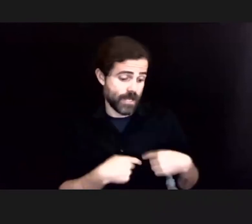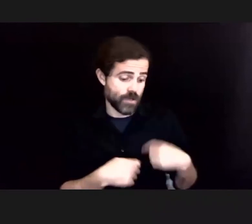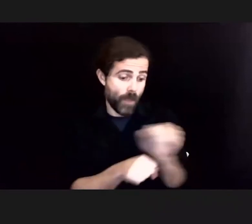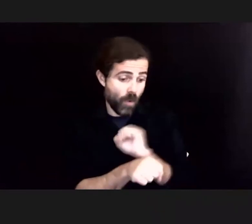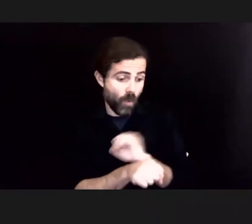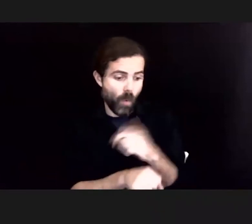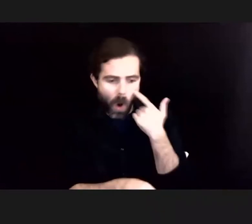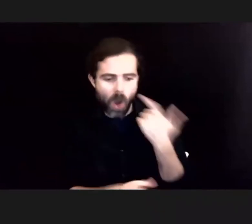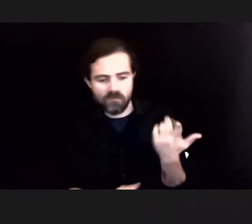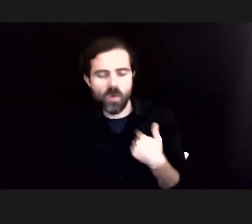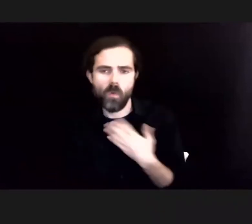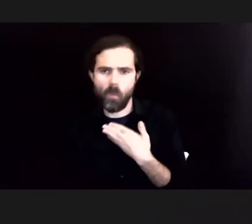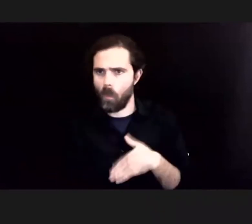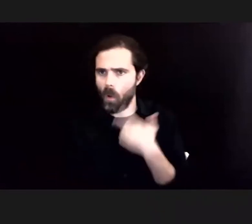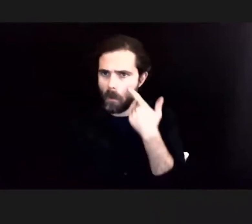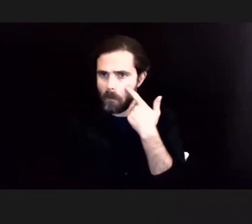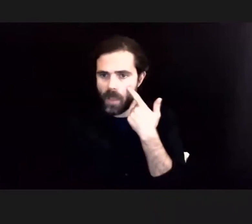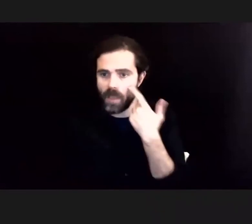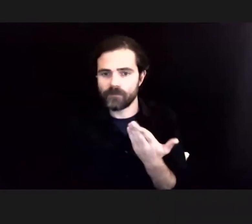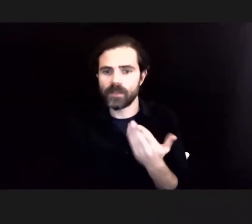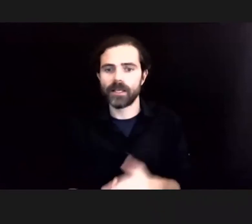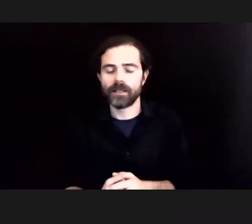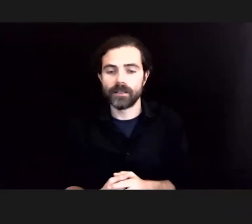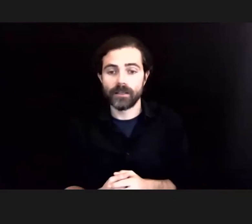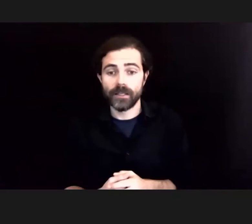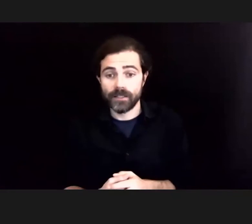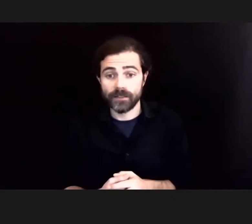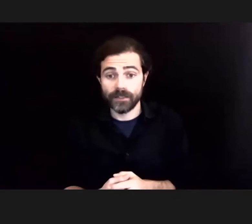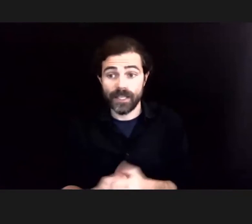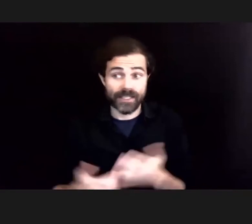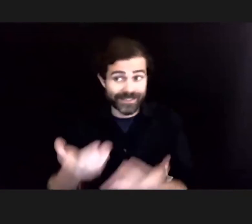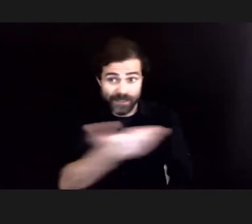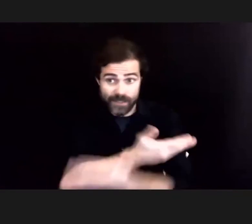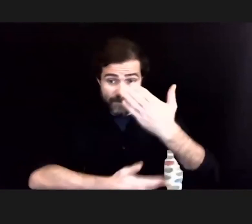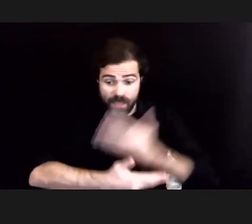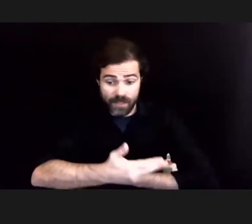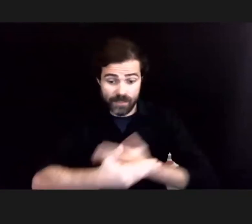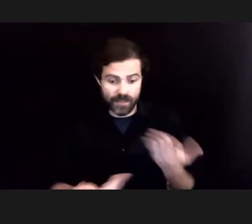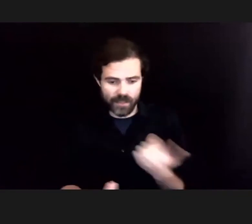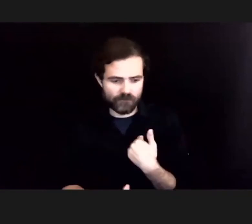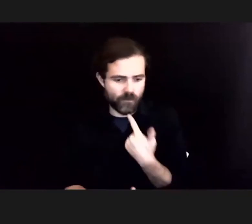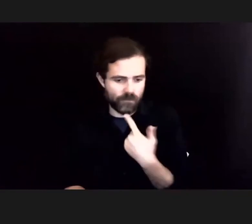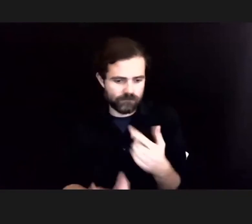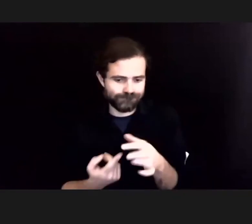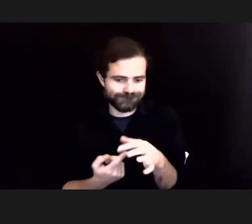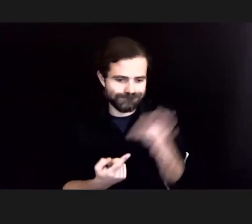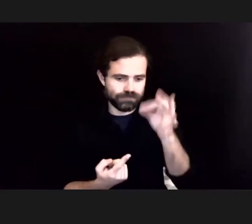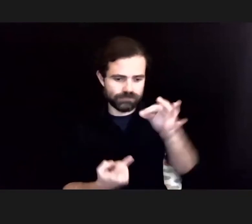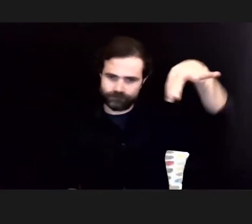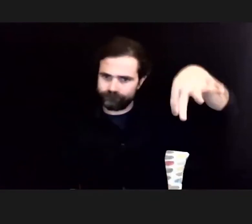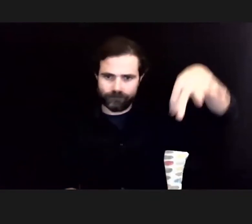that disability is considered as a fundamental element in every program, in every project, in